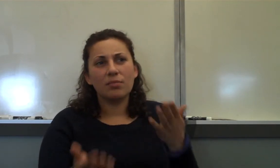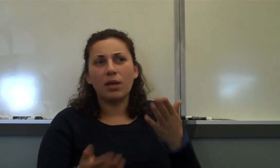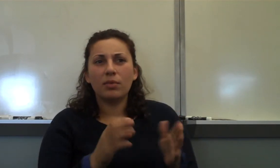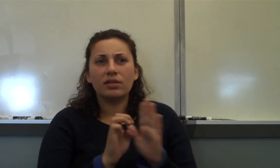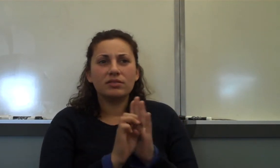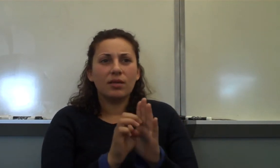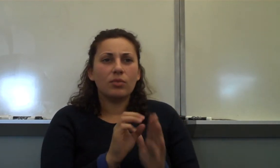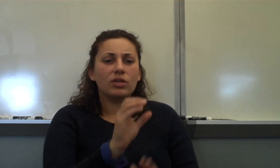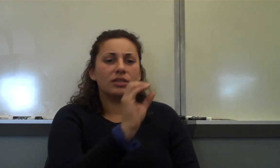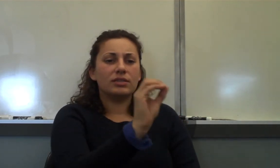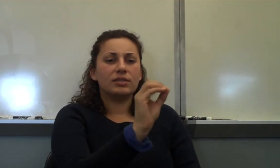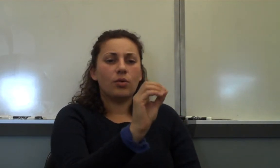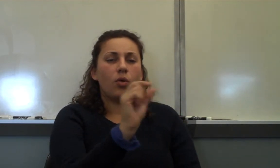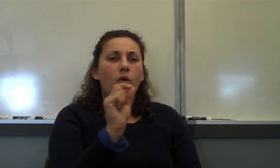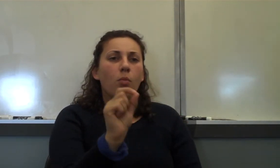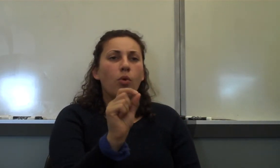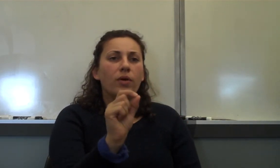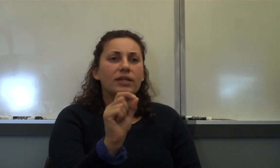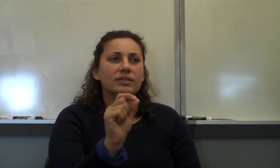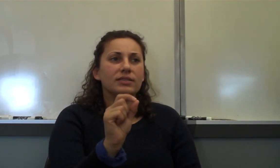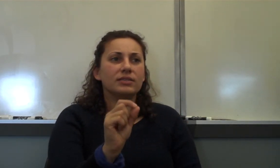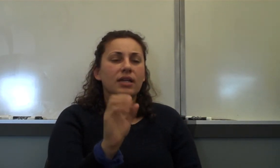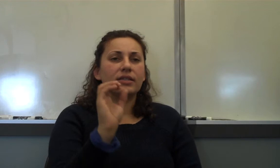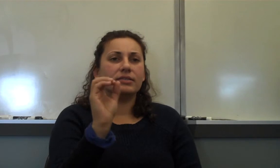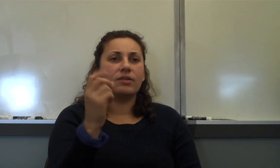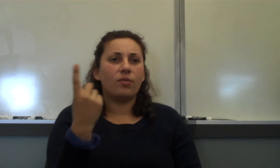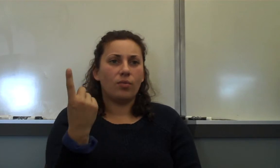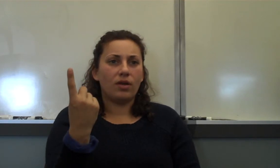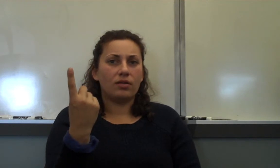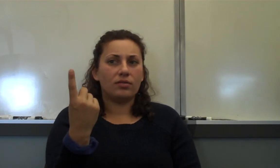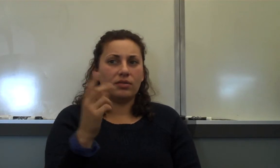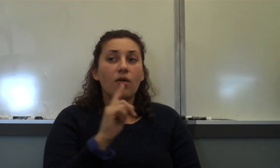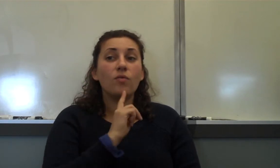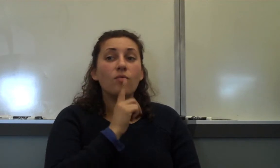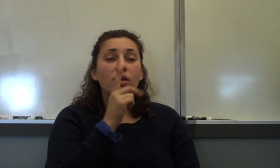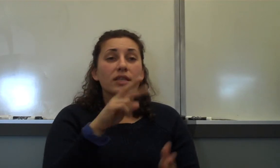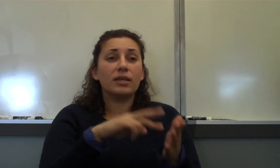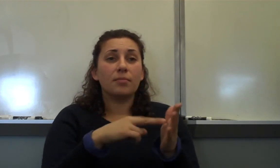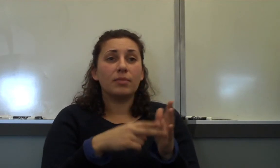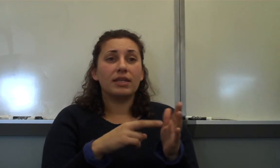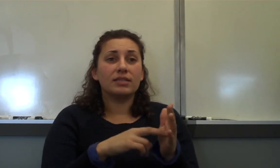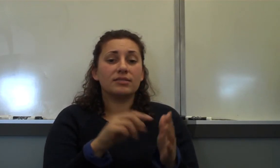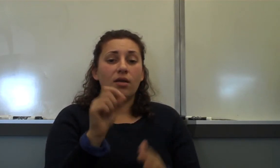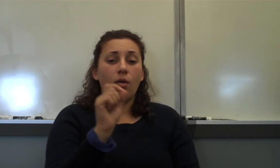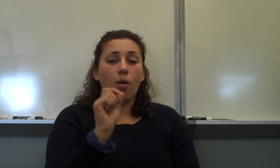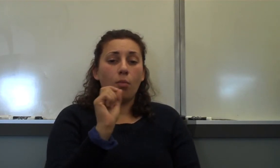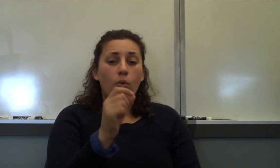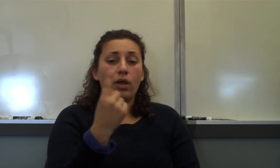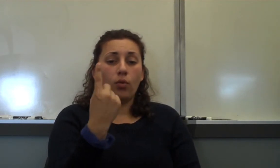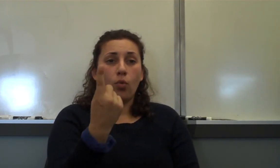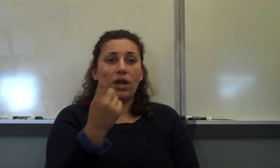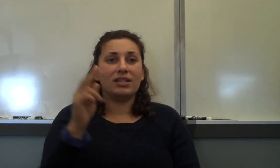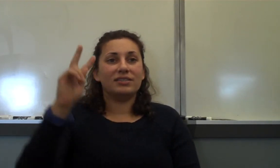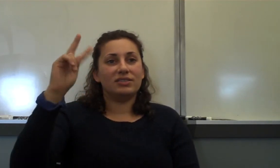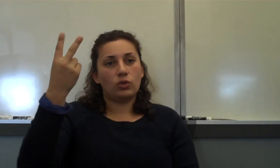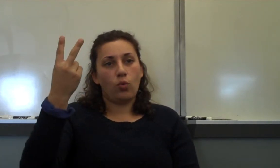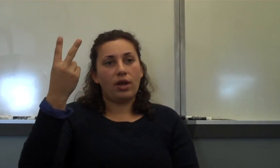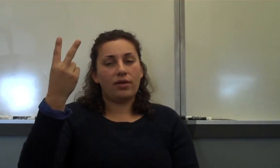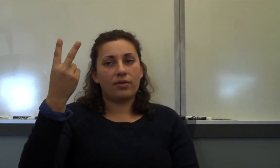0.01. That, by the way, is 0.1 squared. If you take 1/10 and multiply it by 1/10, you get 1/100th. There